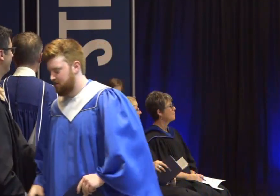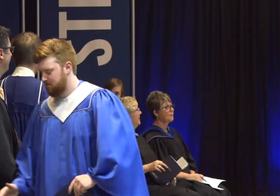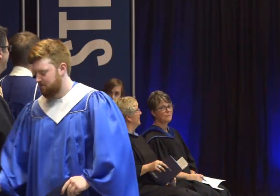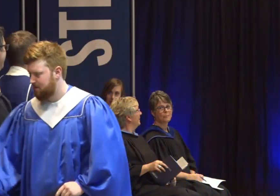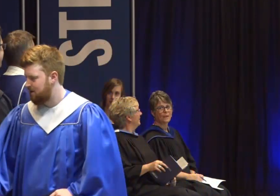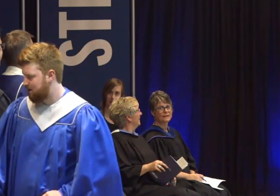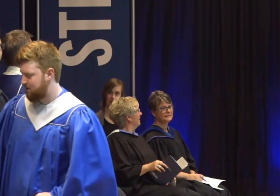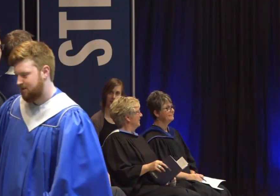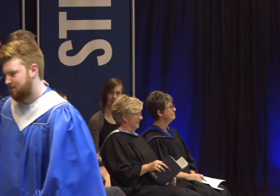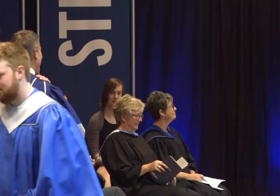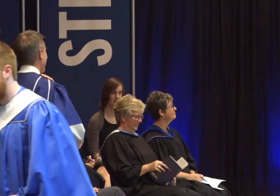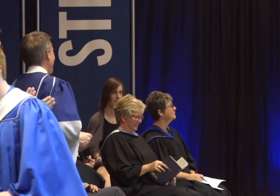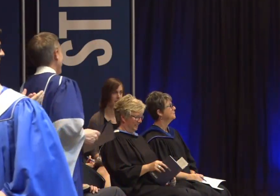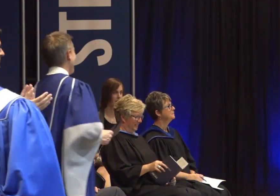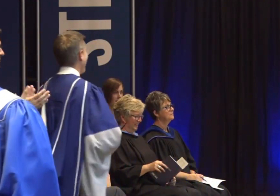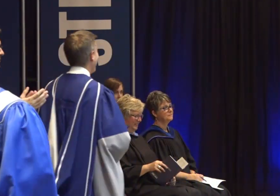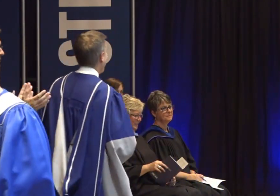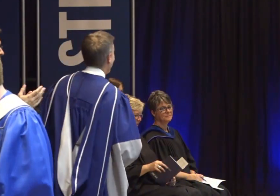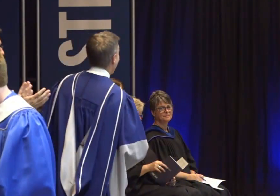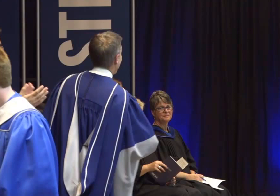Isaiah Stickles.